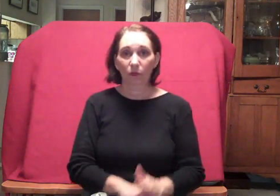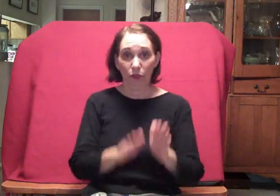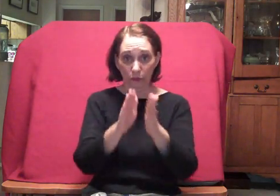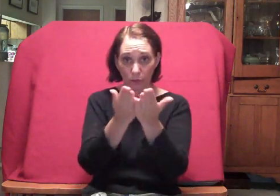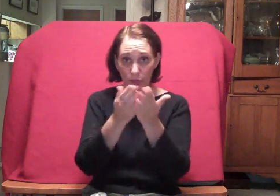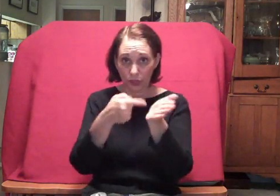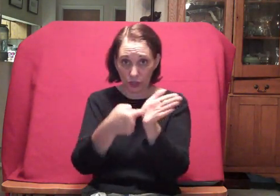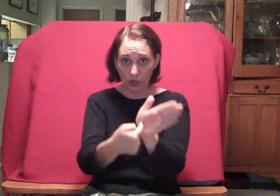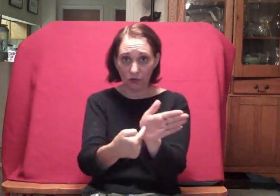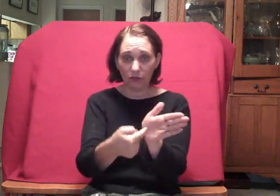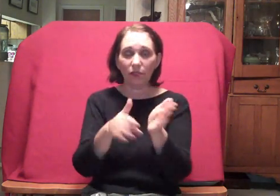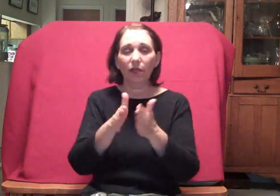But your book shows